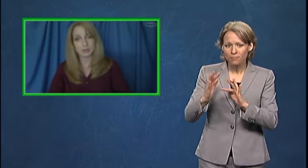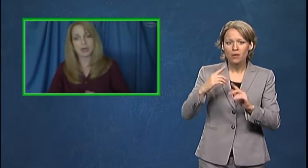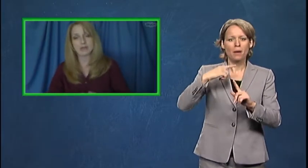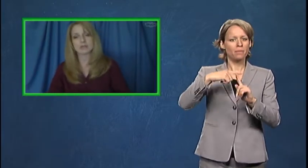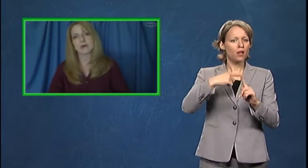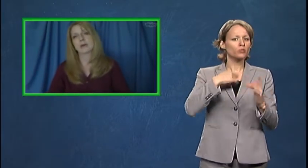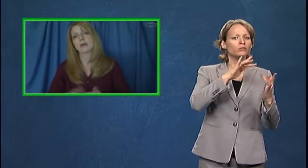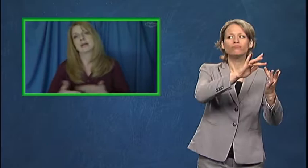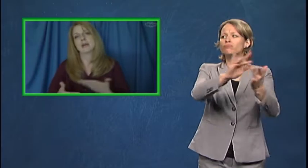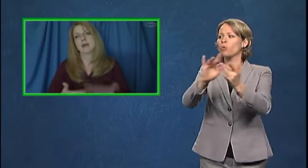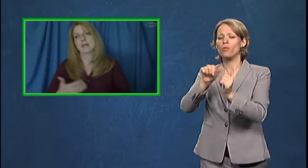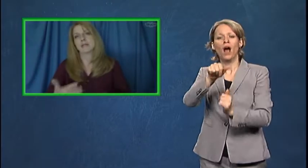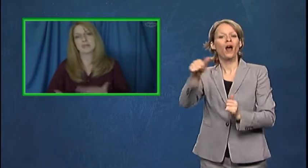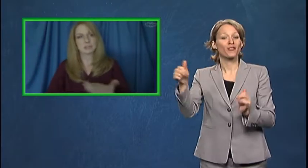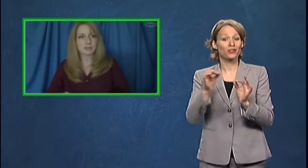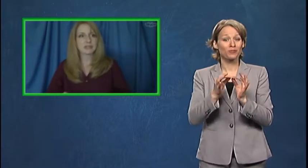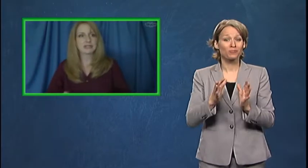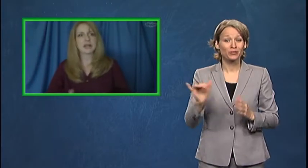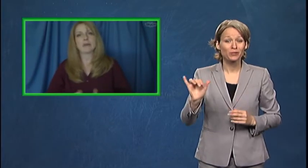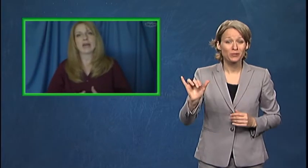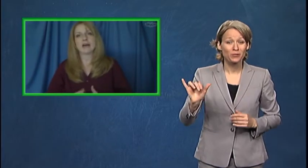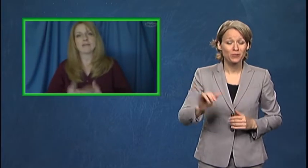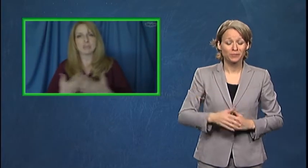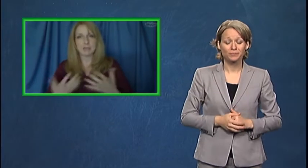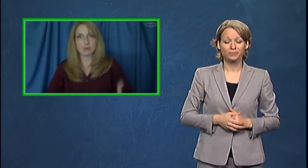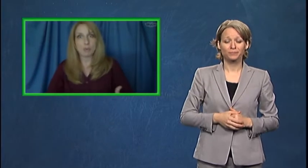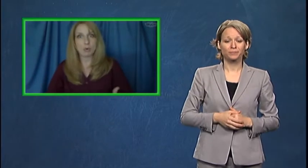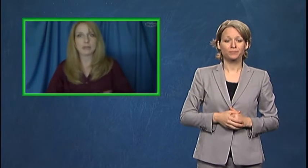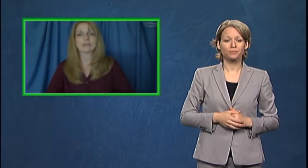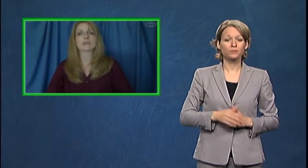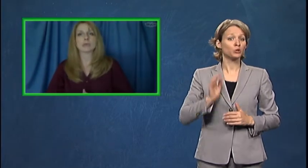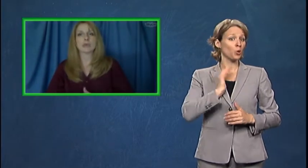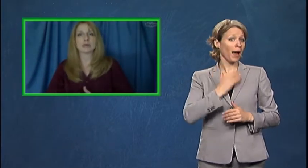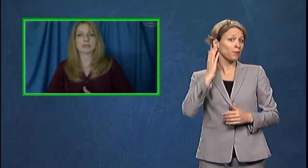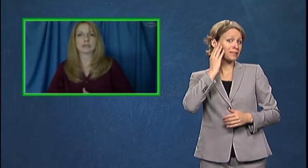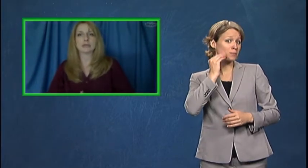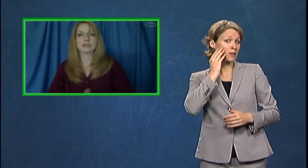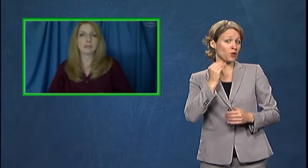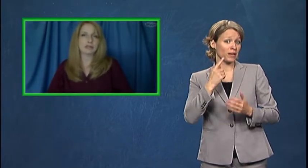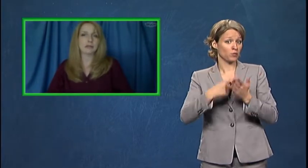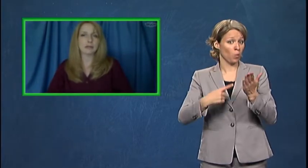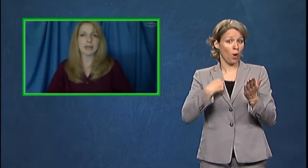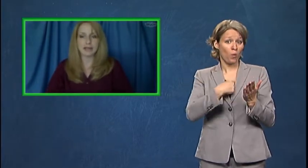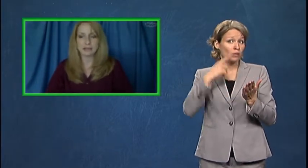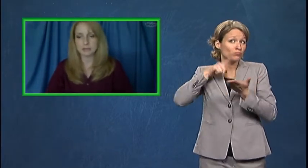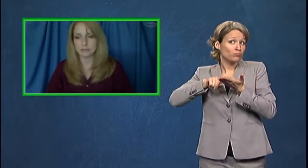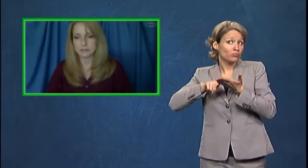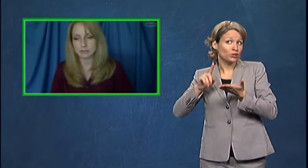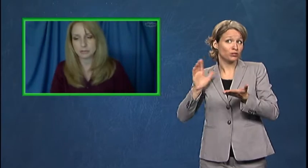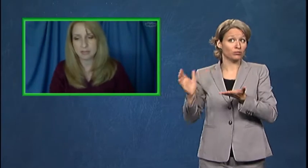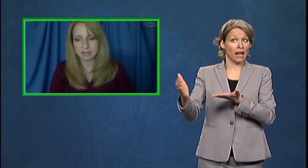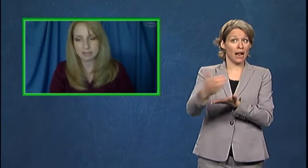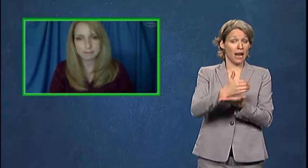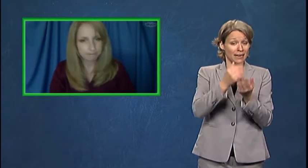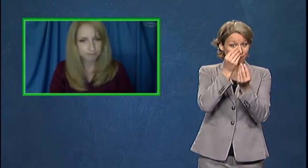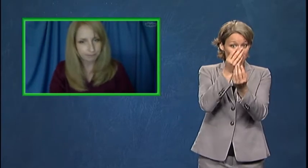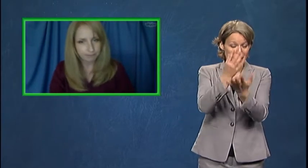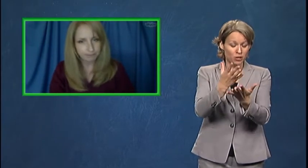practitioners as well. So the experience that we have being reported to you is based on that action research